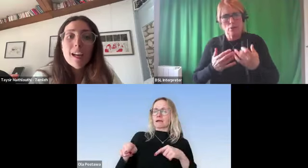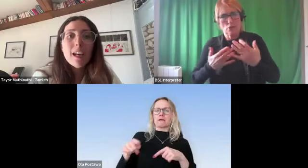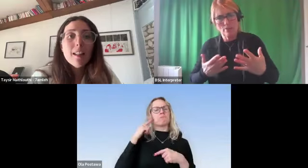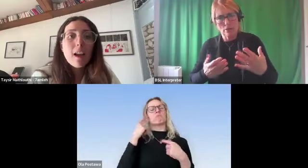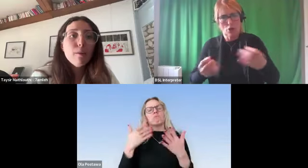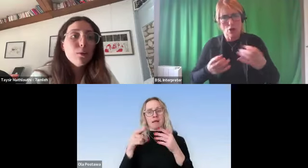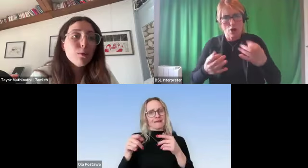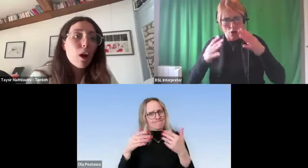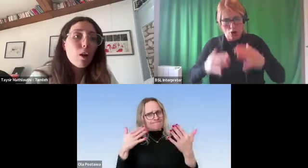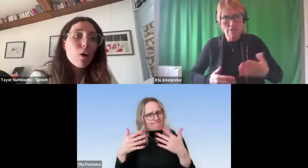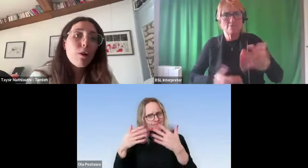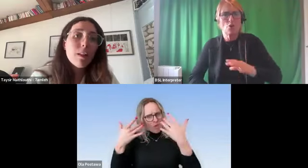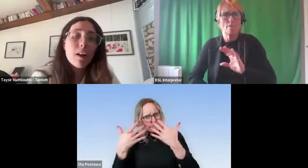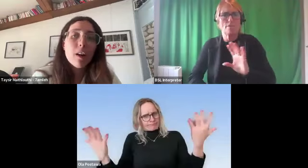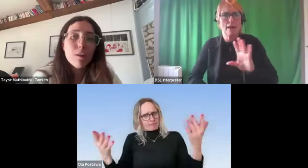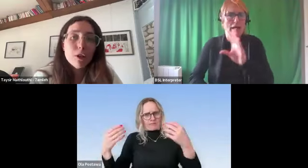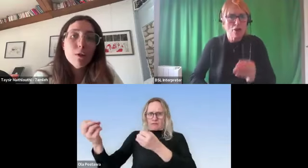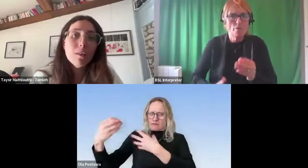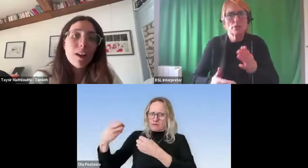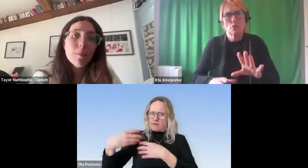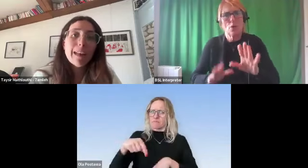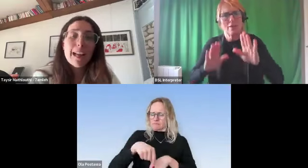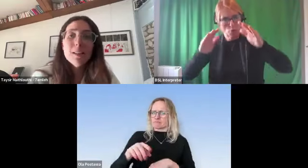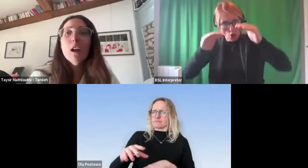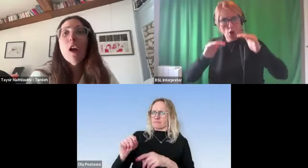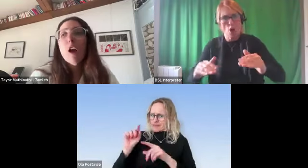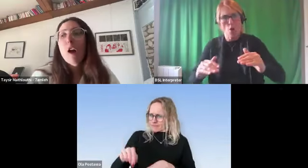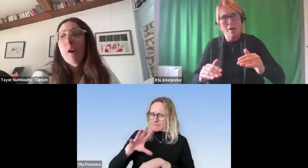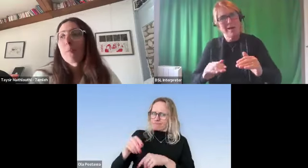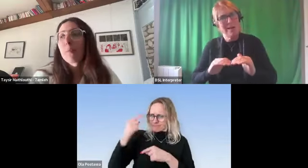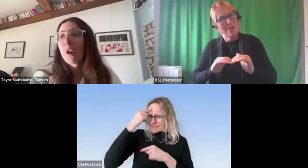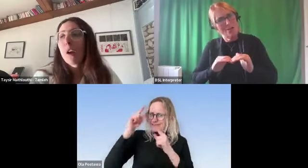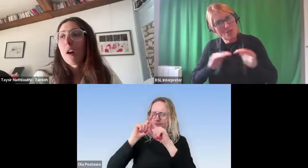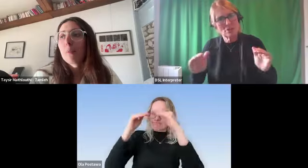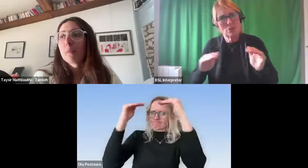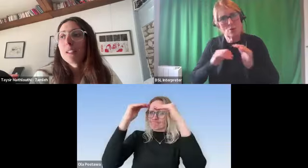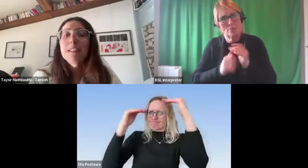content, apparently, and they have to lower their threshold and be less